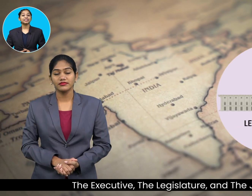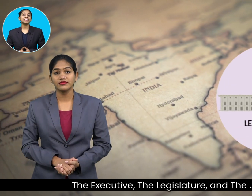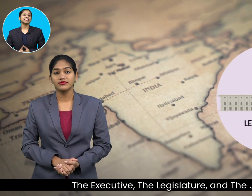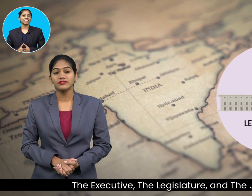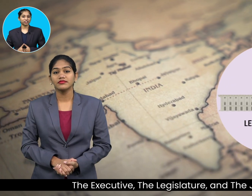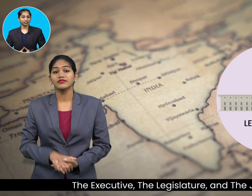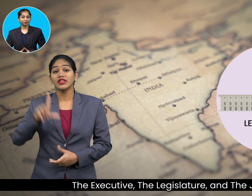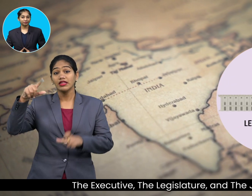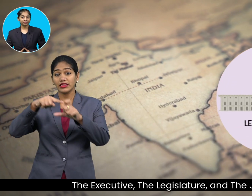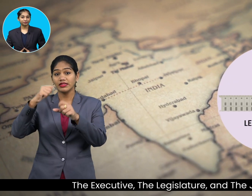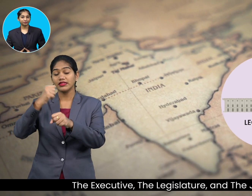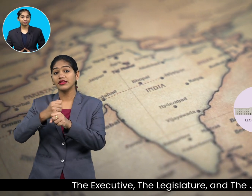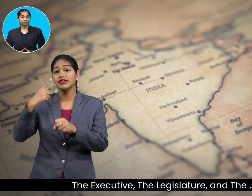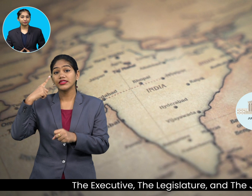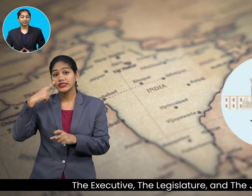the legislature